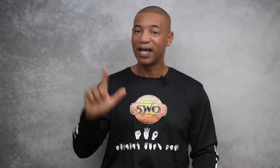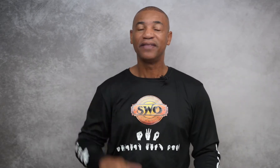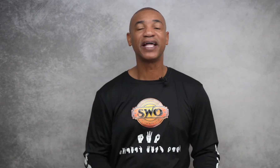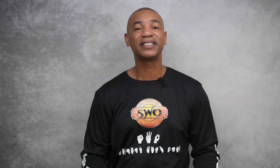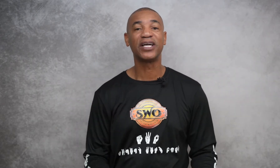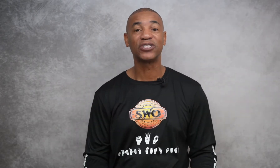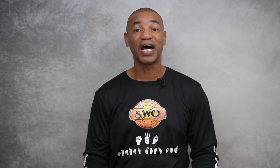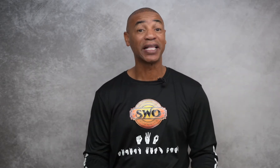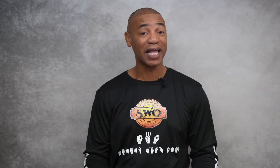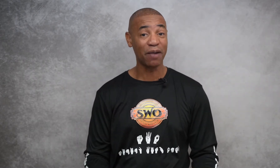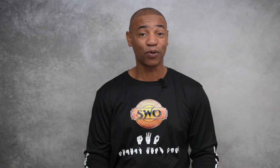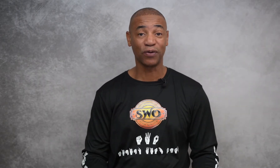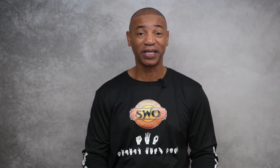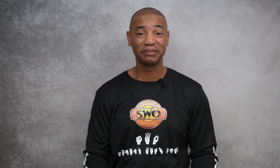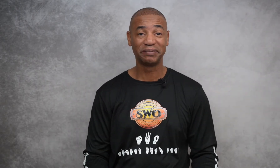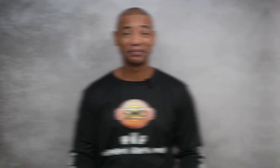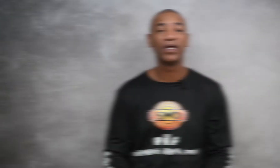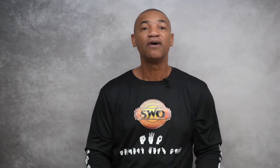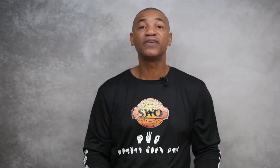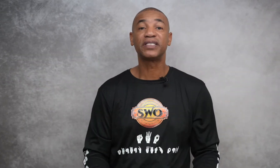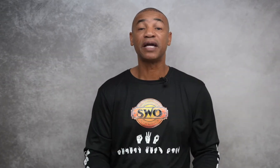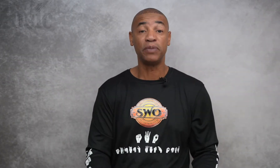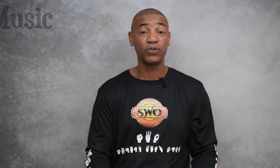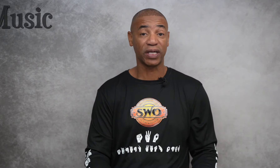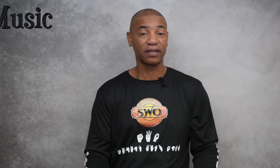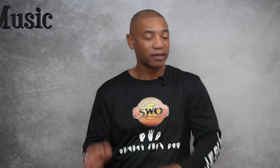That is how you sign library. For the sign music,